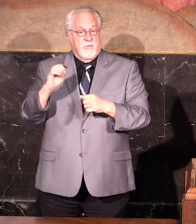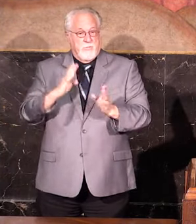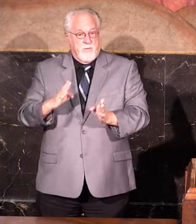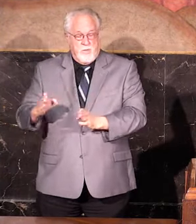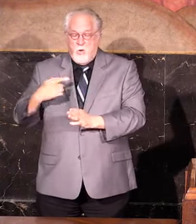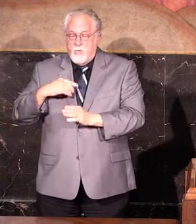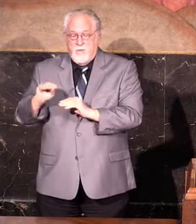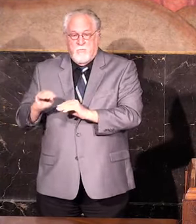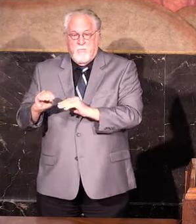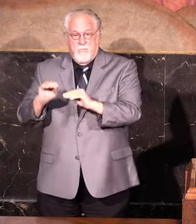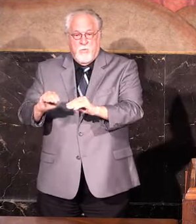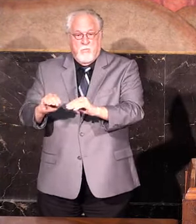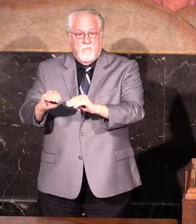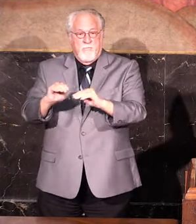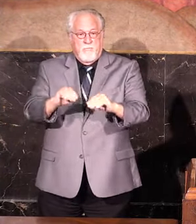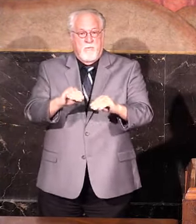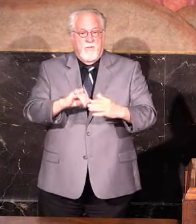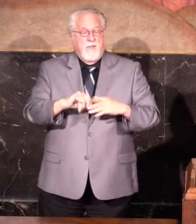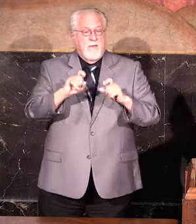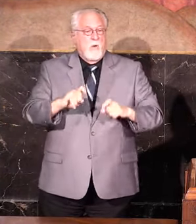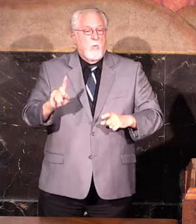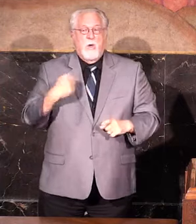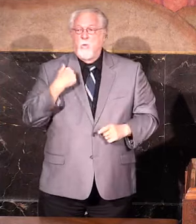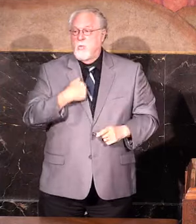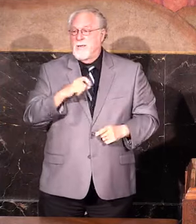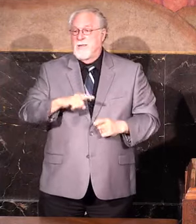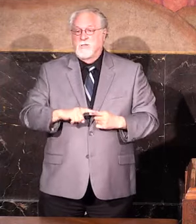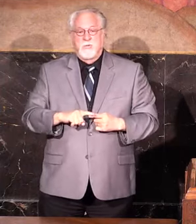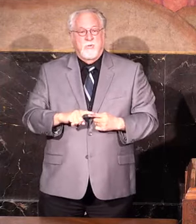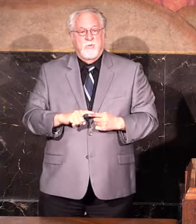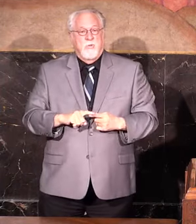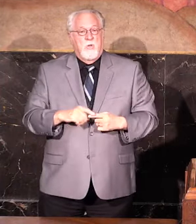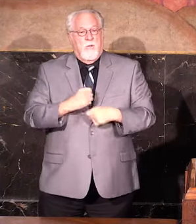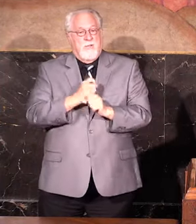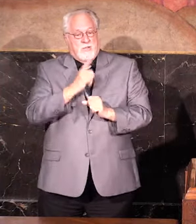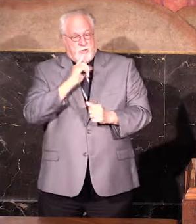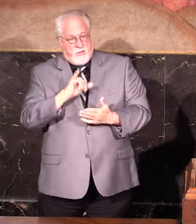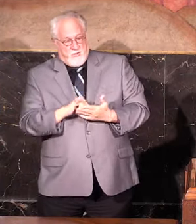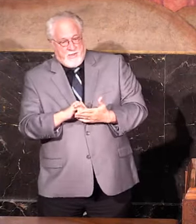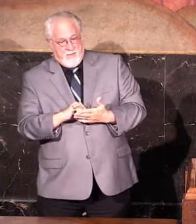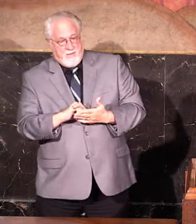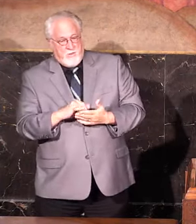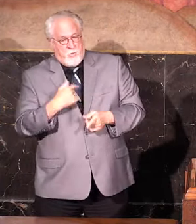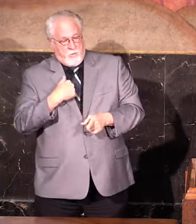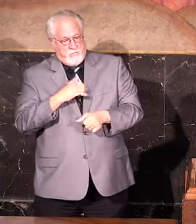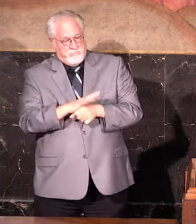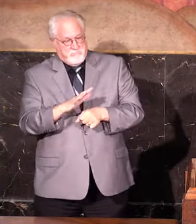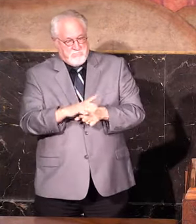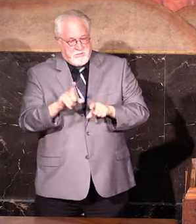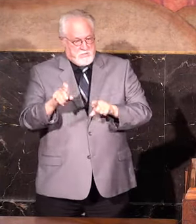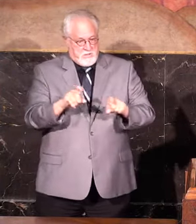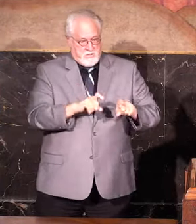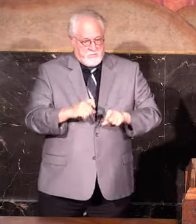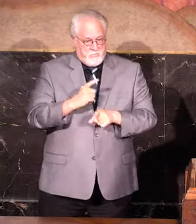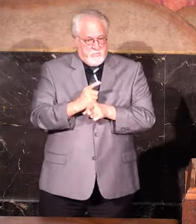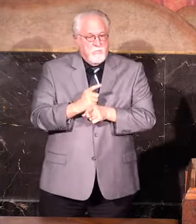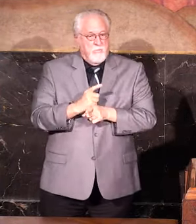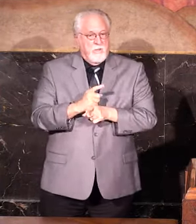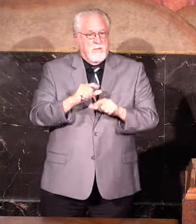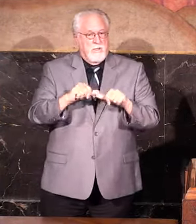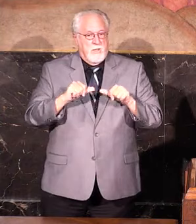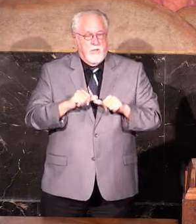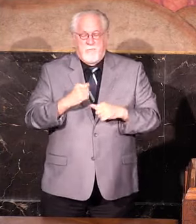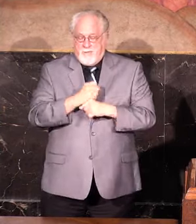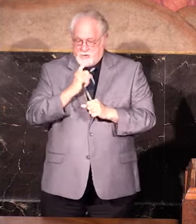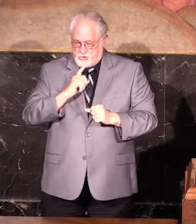that mobile testing to where we need it to be in order to make sure that we are adequately testing those areas to